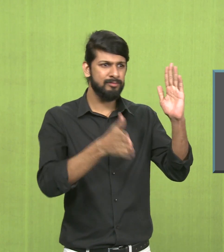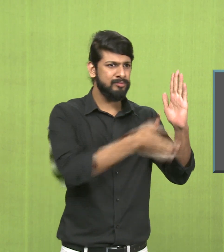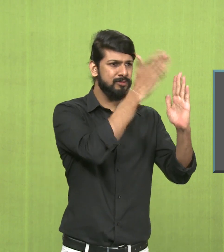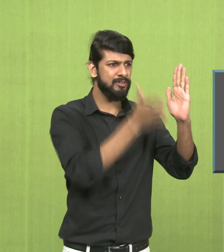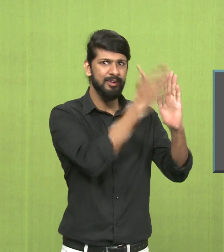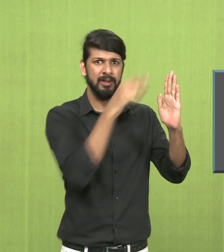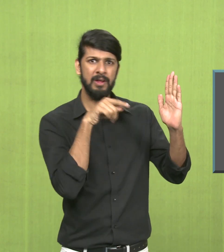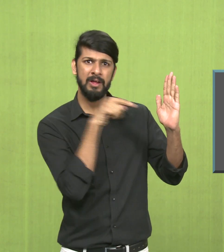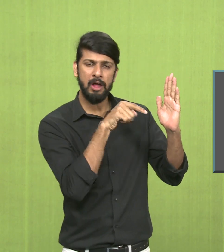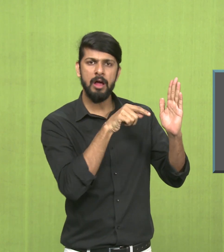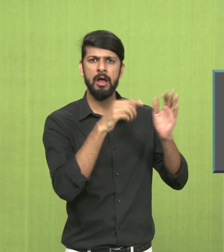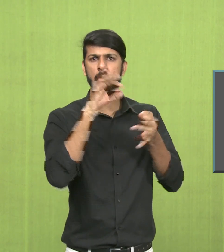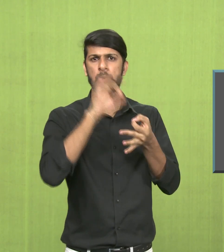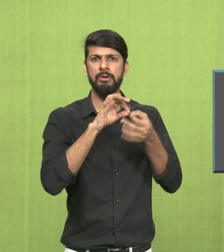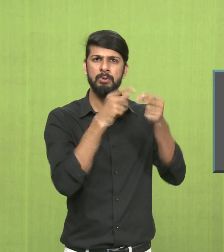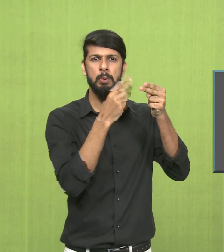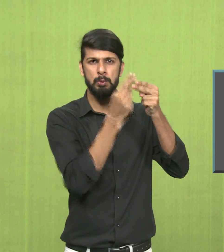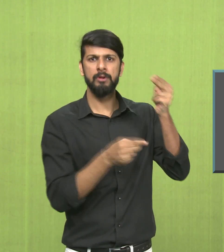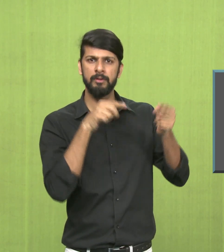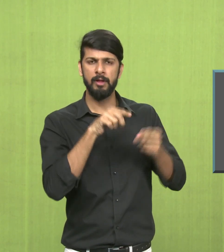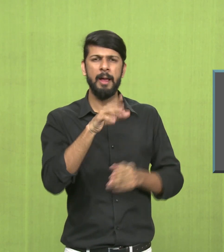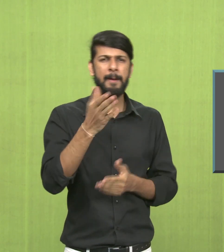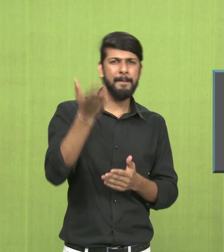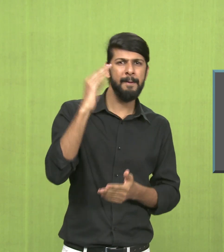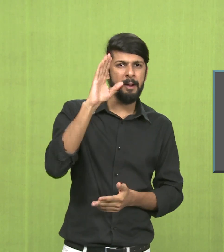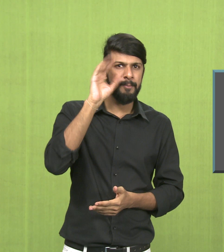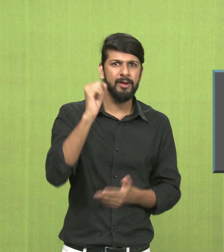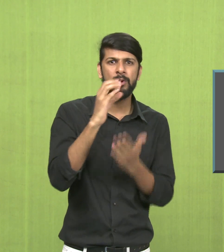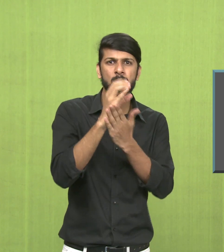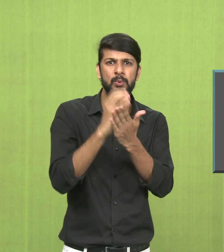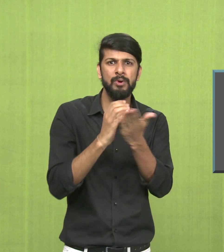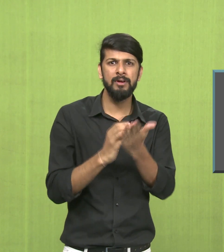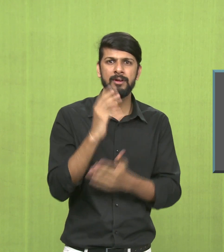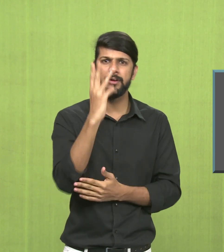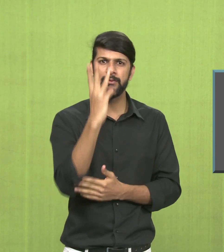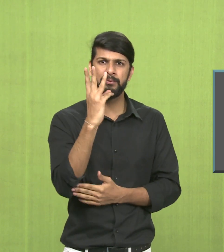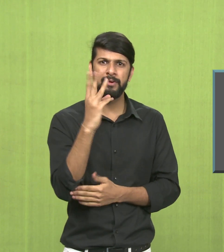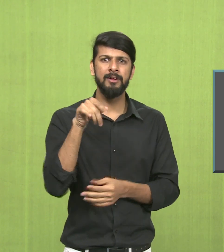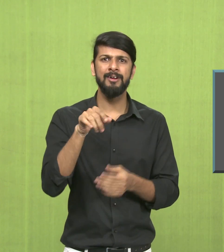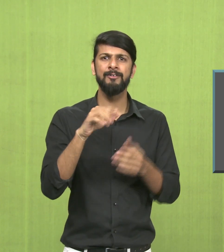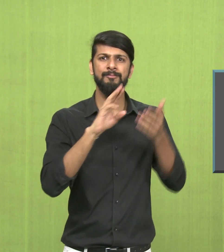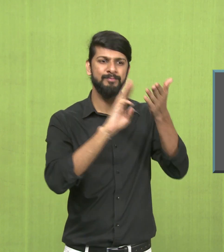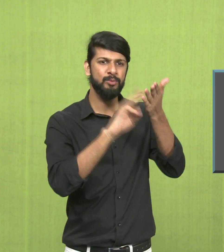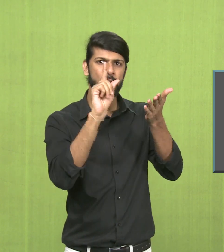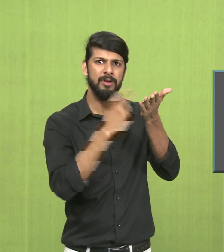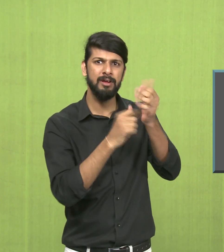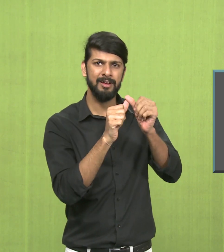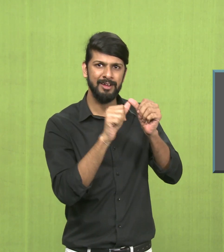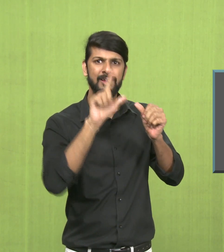The Padma Pani Bodhisattva mural at Ajanta. You remember we learnt about this famous mural in